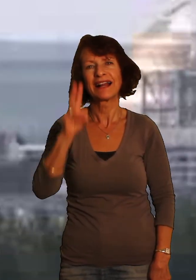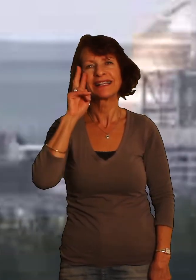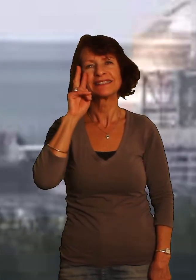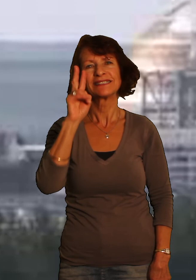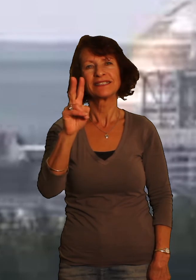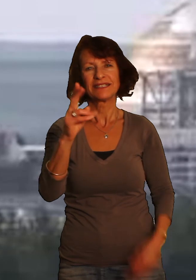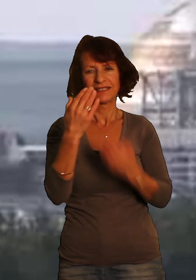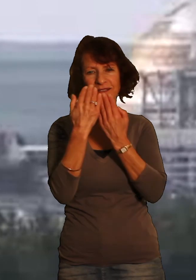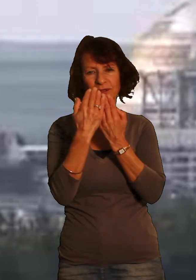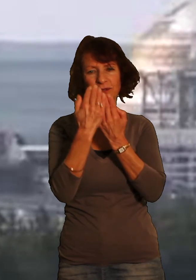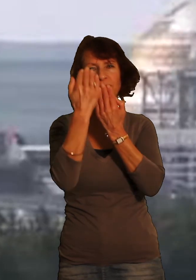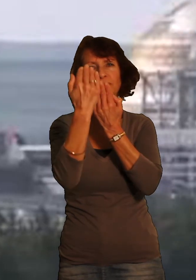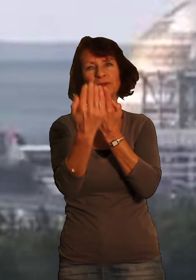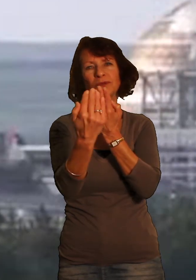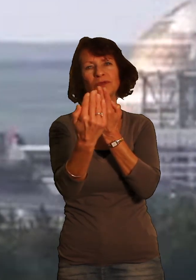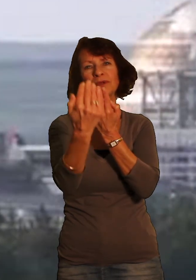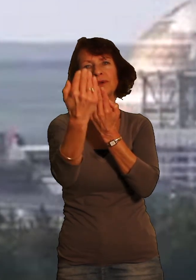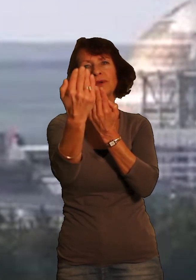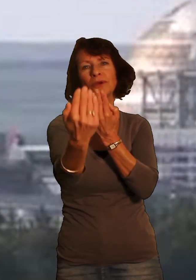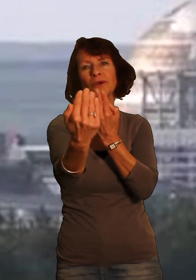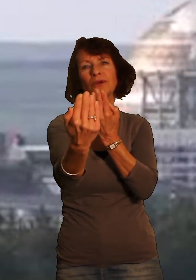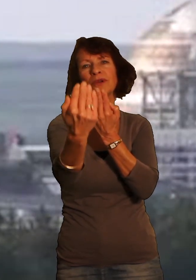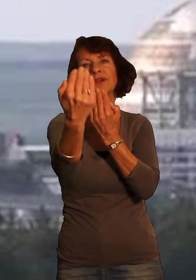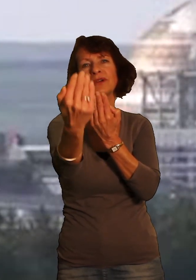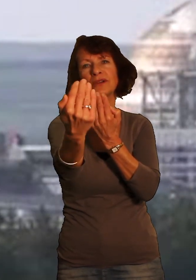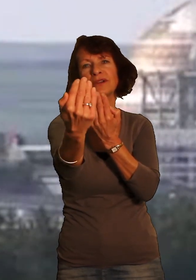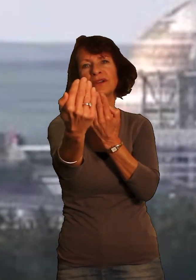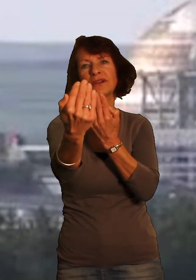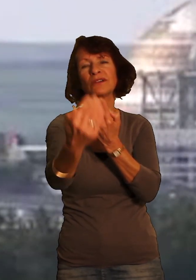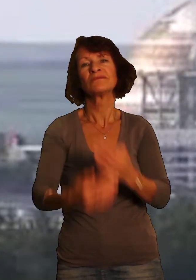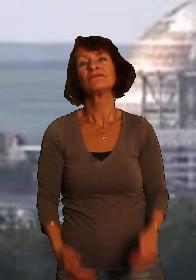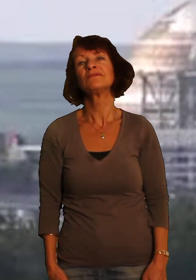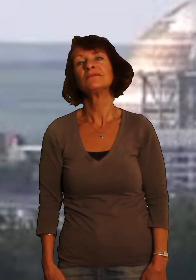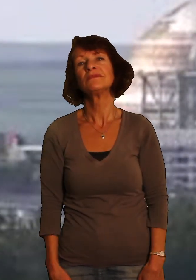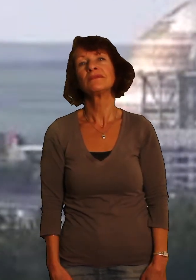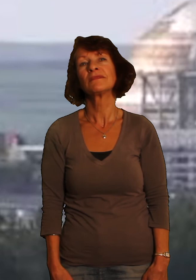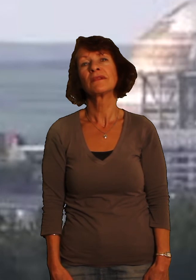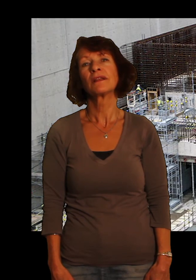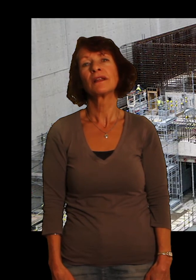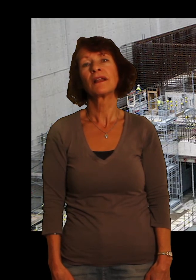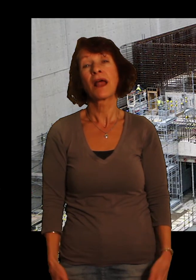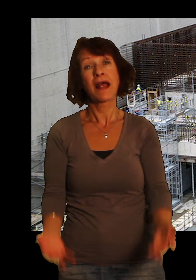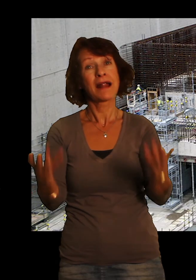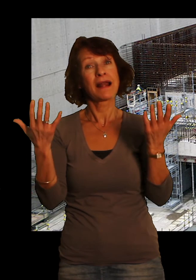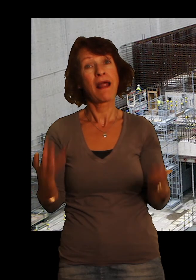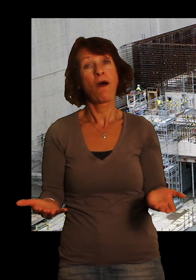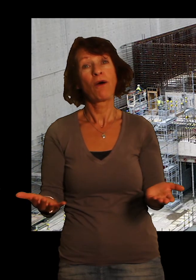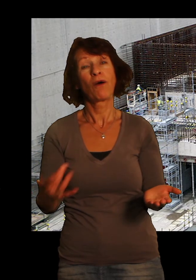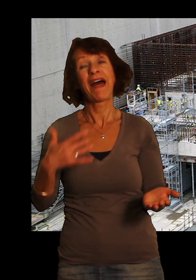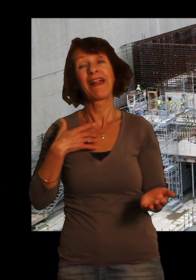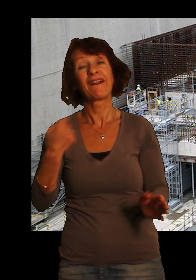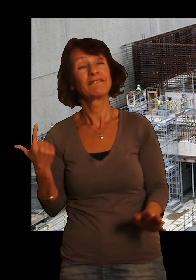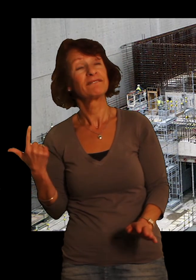the Calder Hall site to enter a care and maintenance phase, when the reactor buildings are placed in a passive state and are monitored